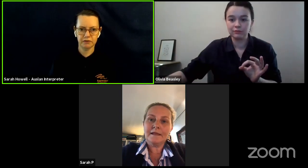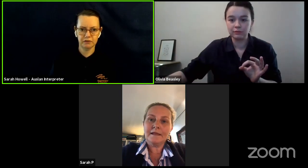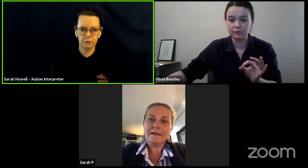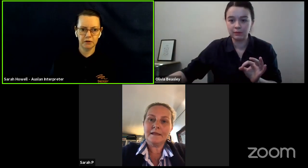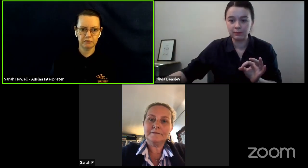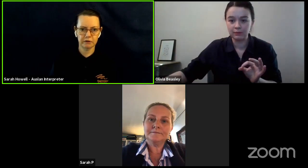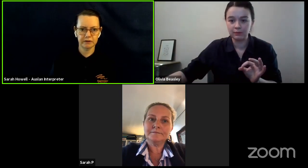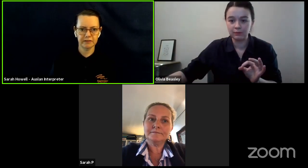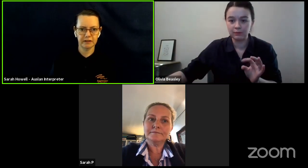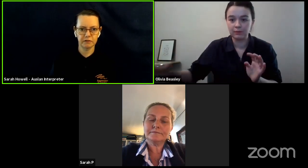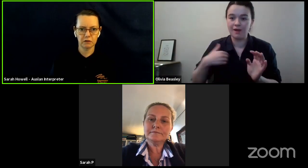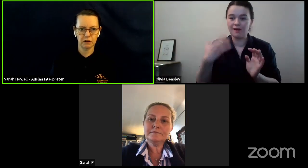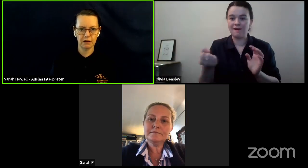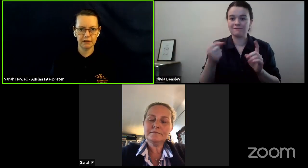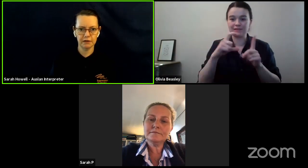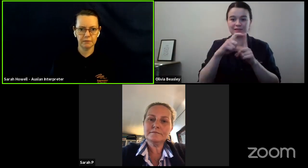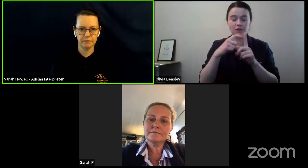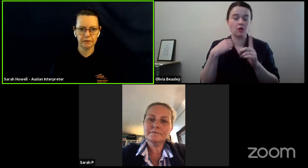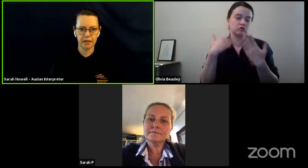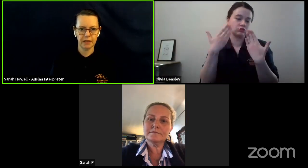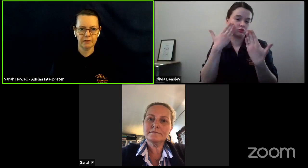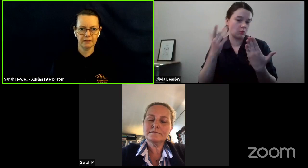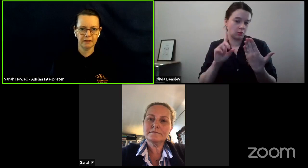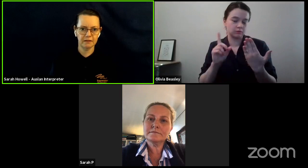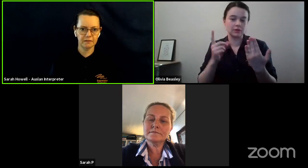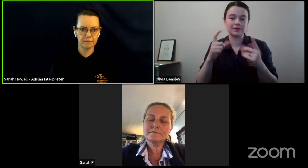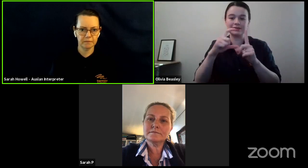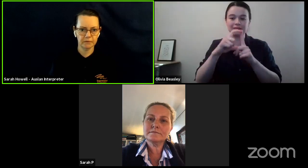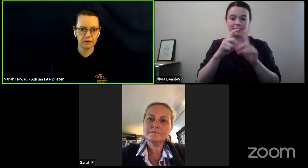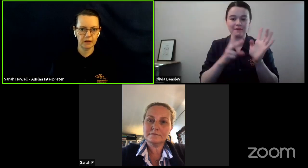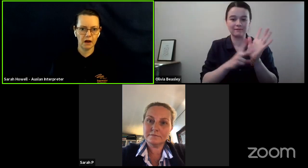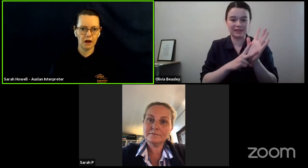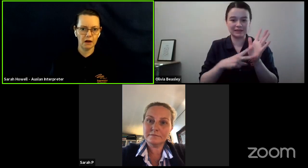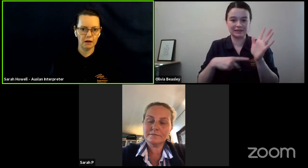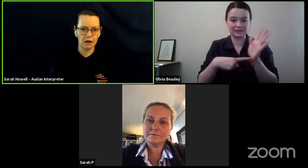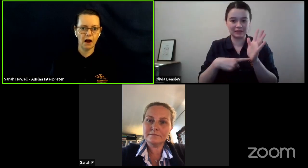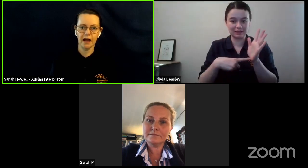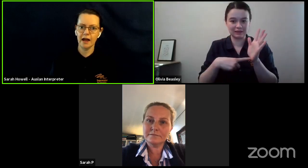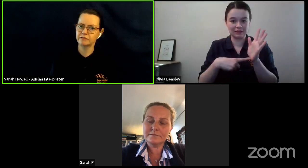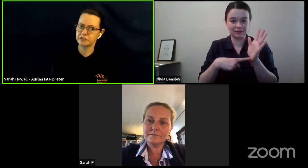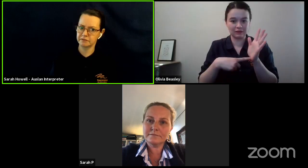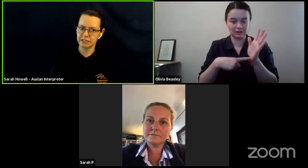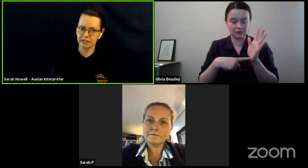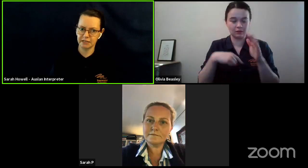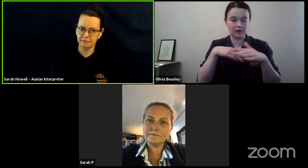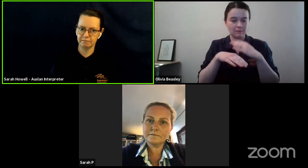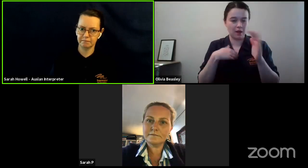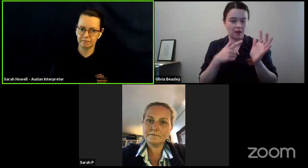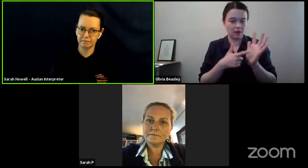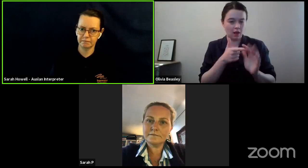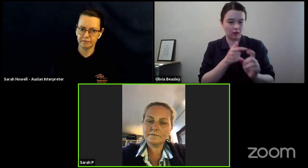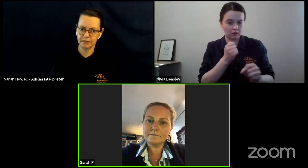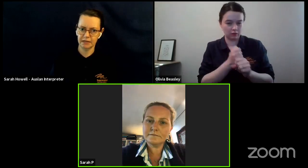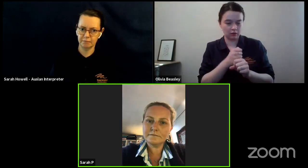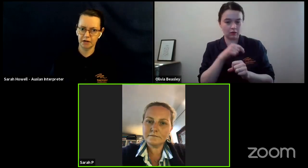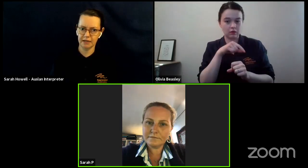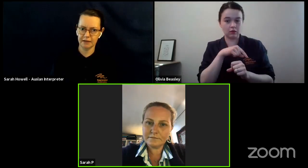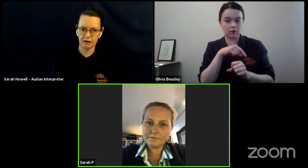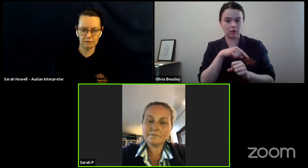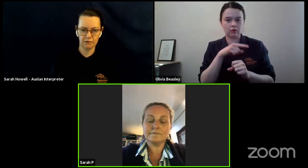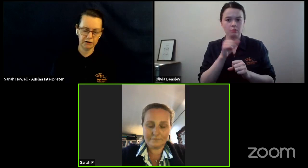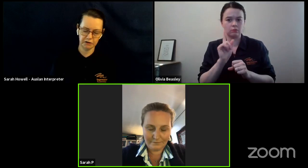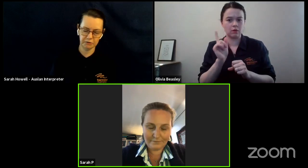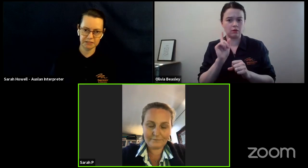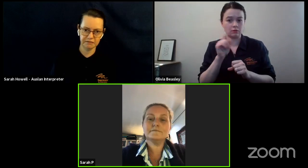And another question we've received online says, I have DVT in my